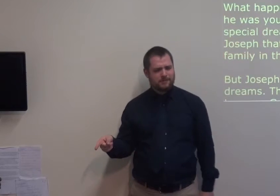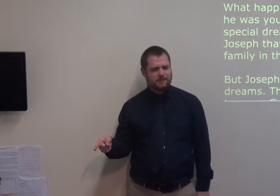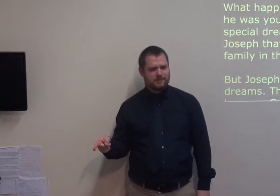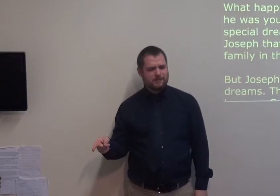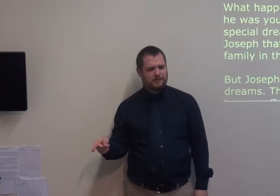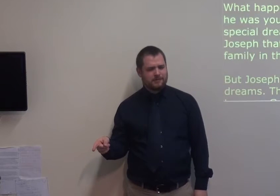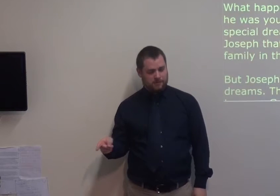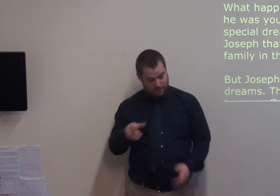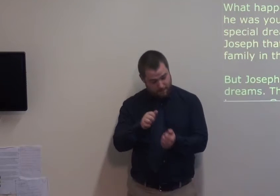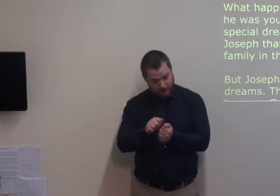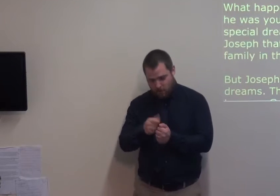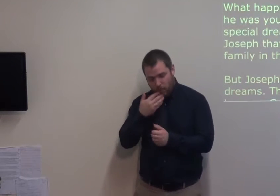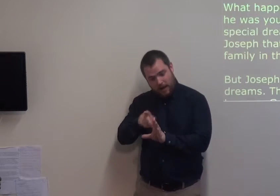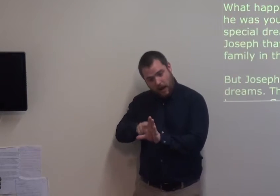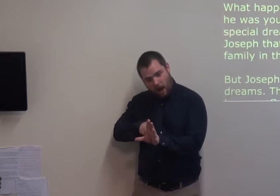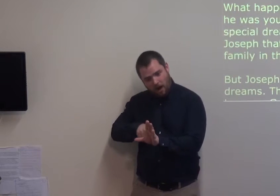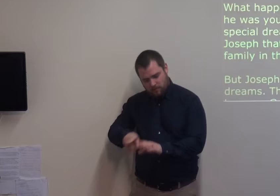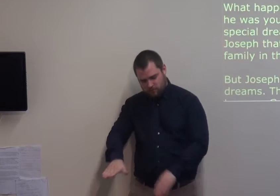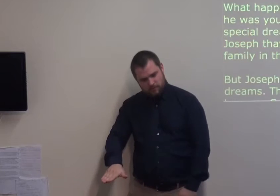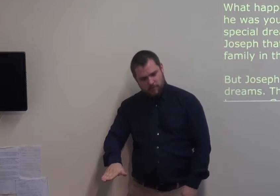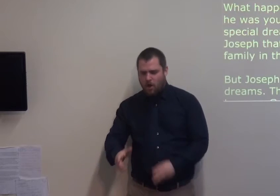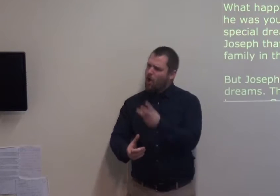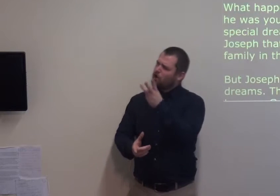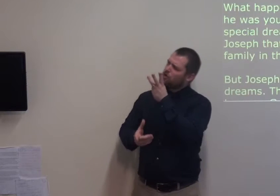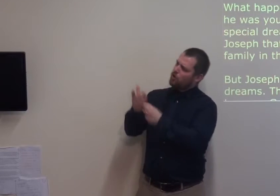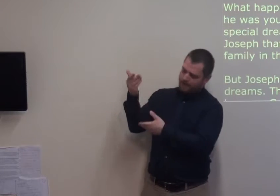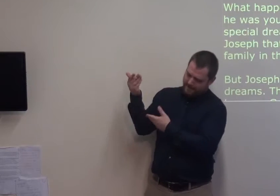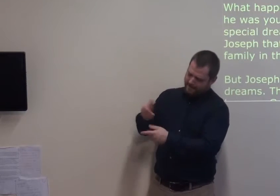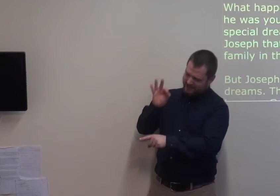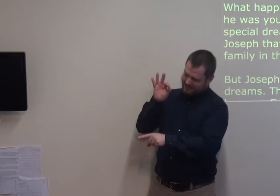When he was young, God gave him special dreams.